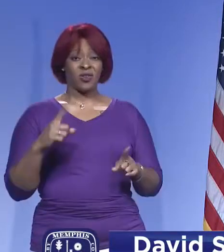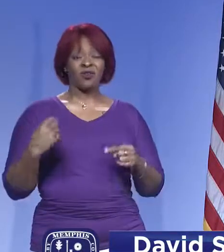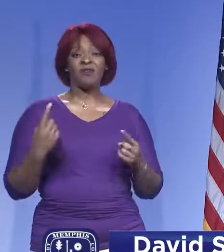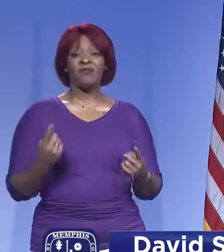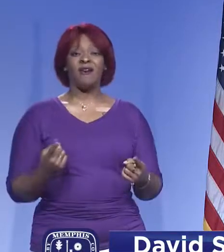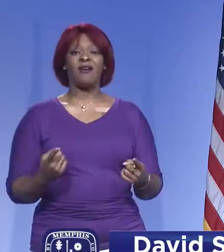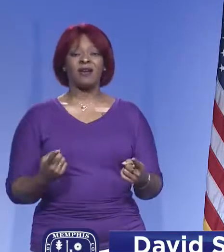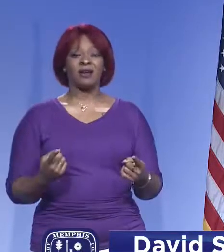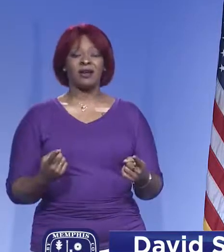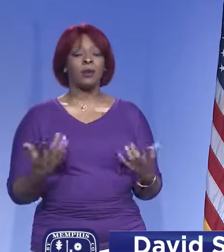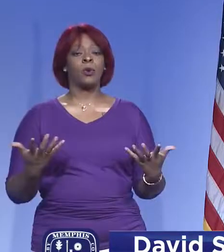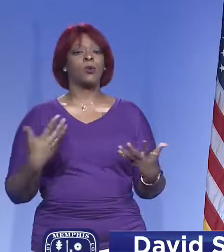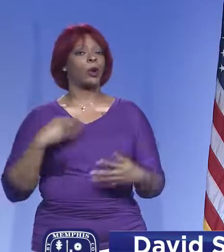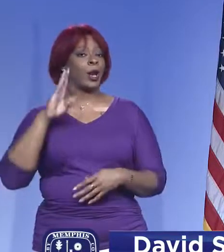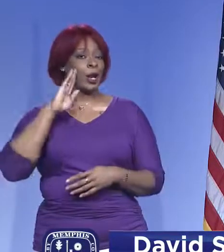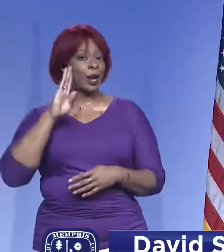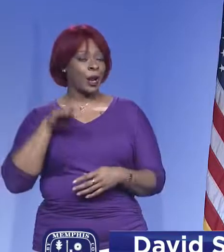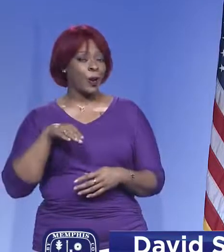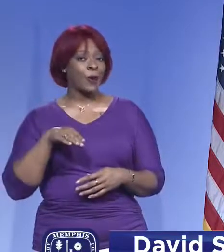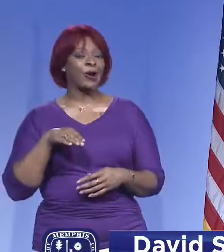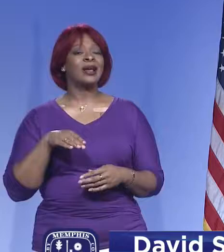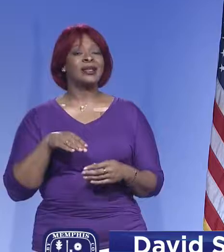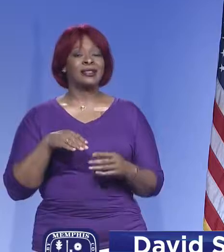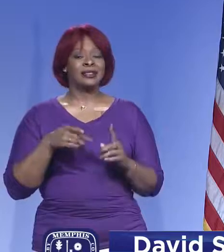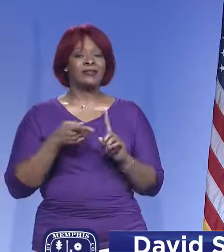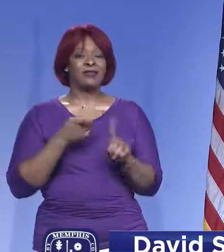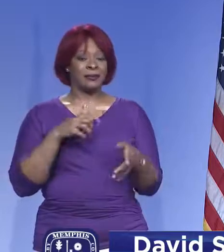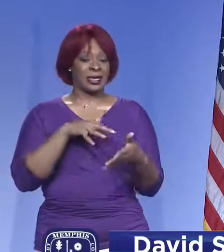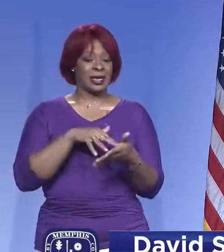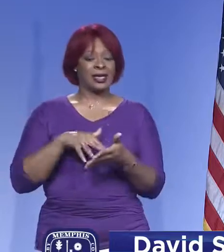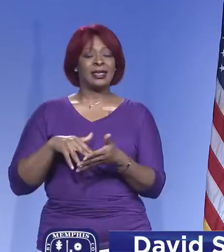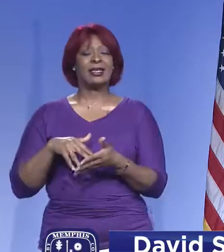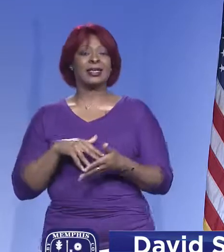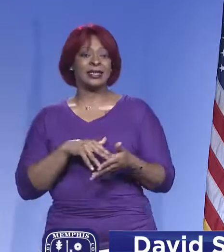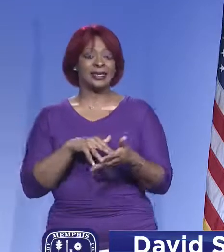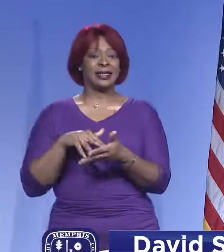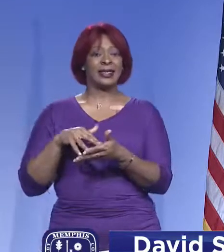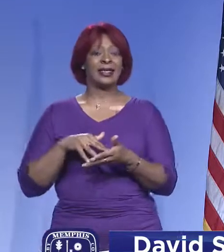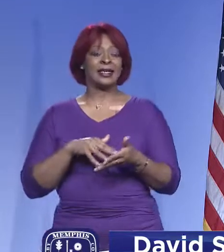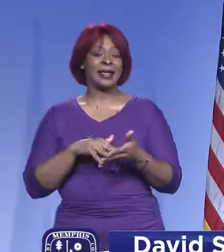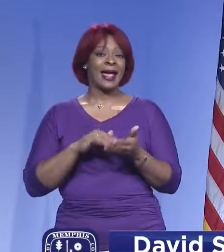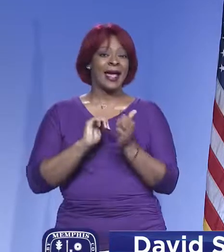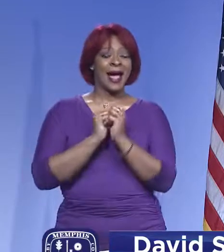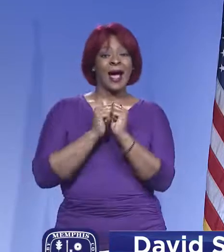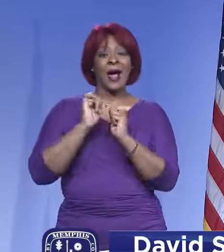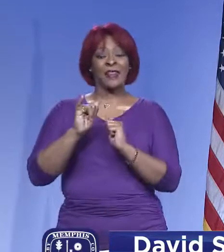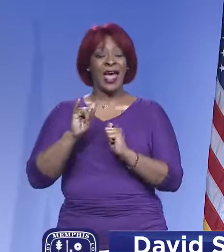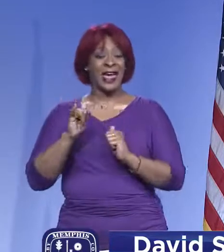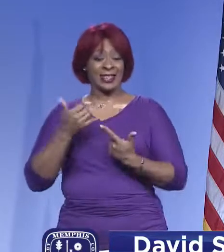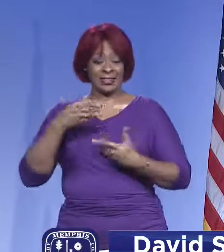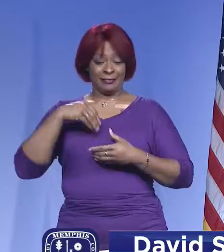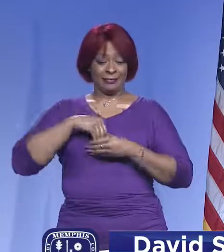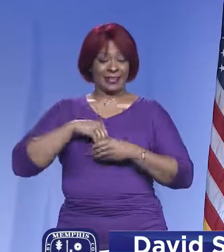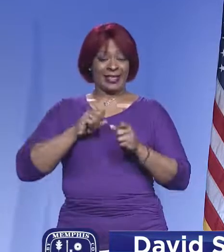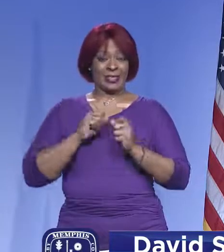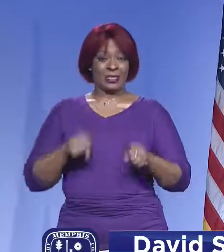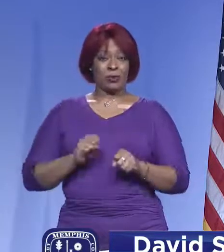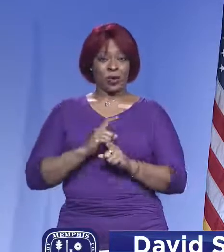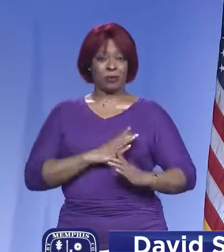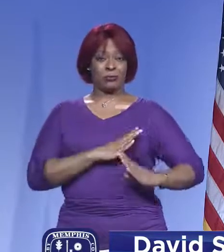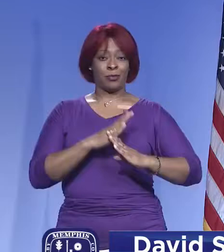about, what we know from just immunology, right, the study of how the immune system works and how vaccines